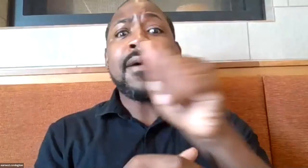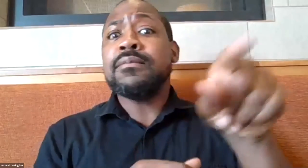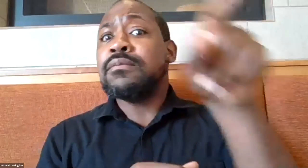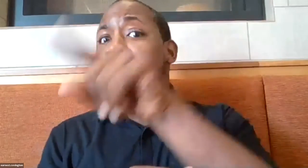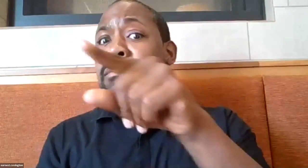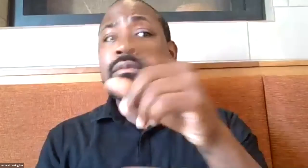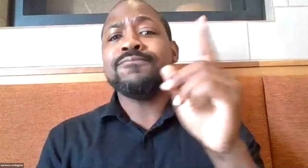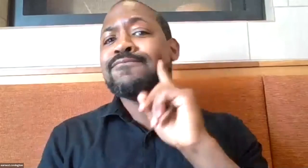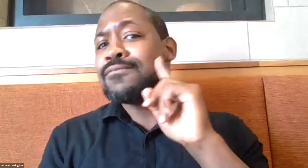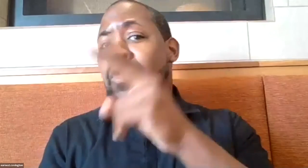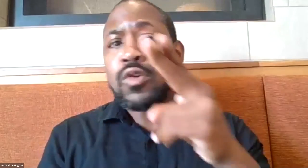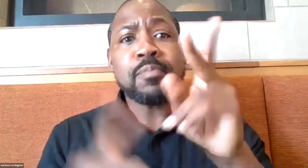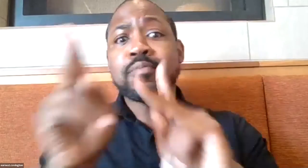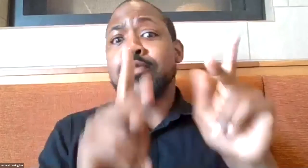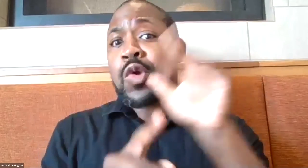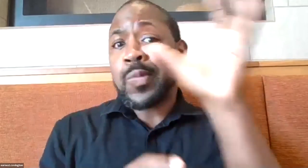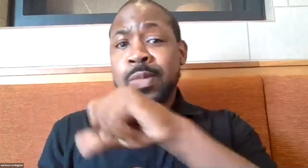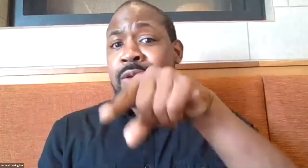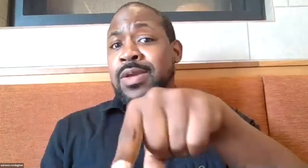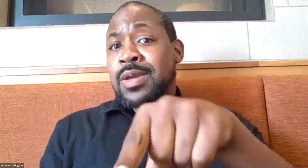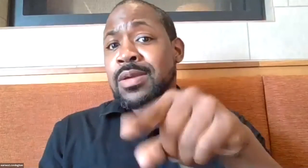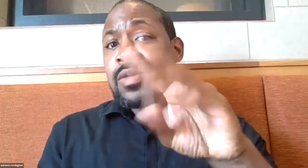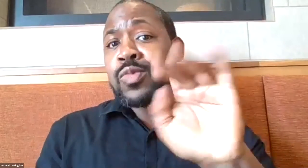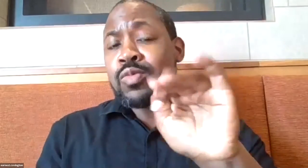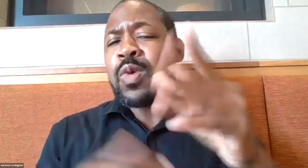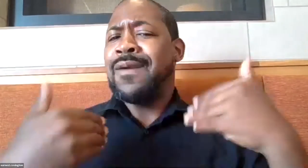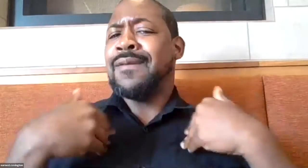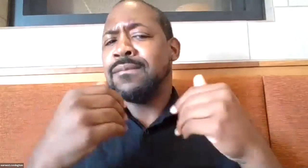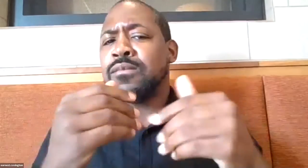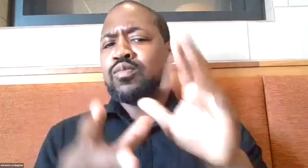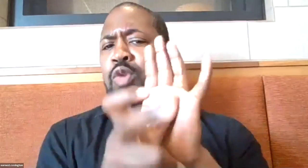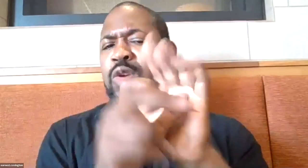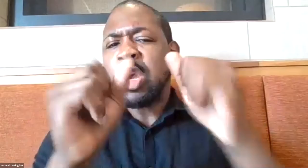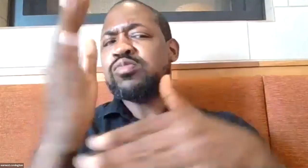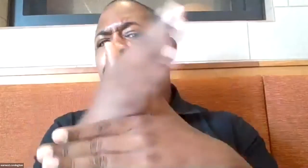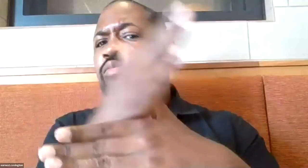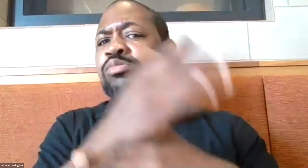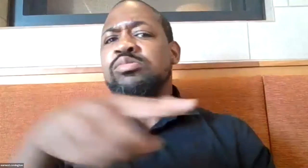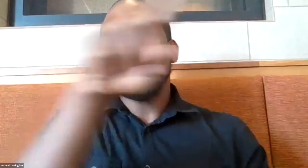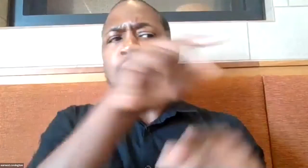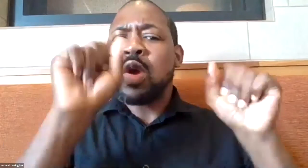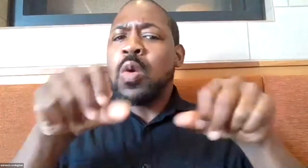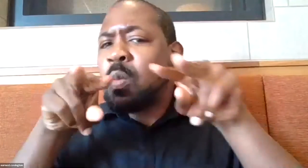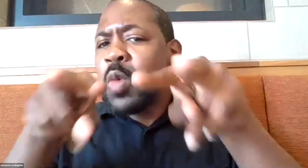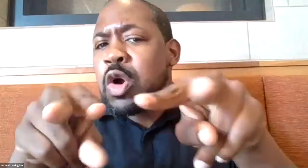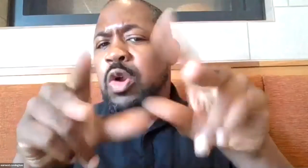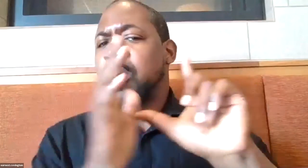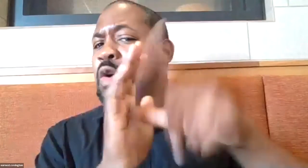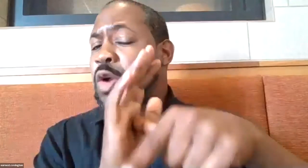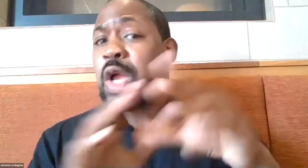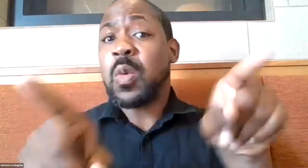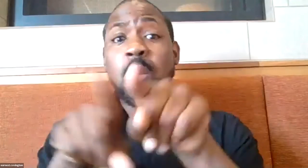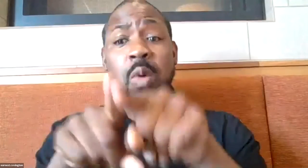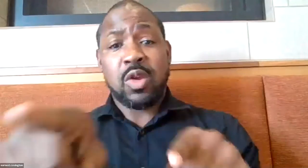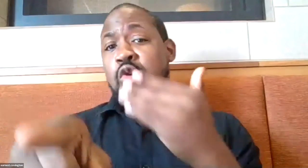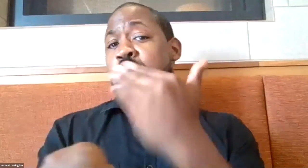know, resumes and interviewing and so forth like that. And if you know, and I would like to have this website available so that it could be shared with other